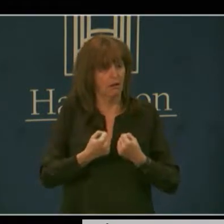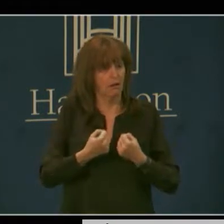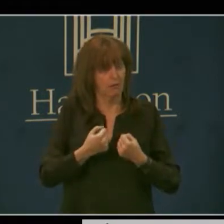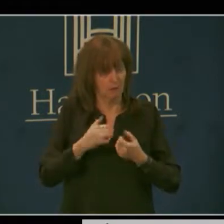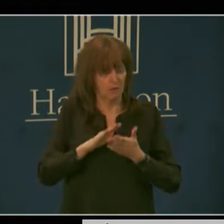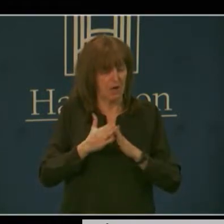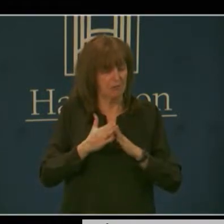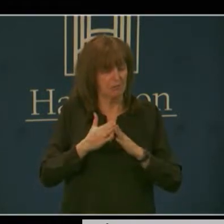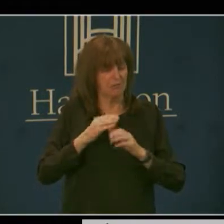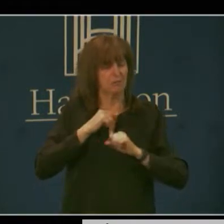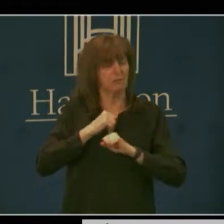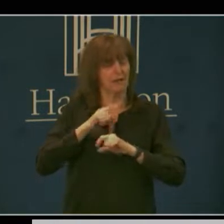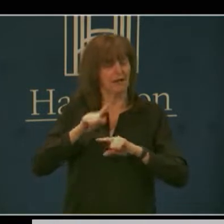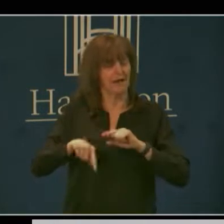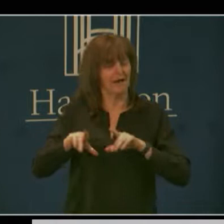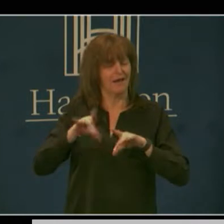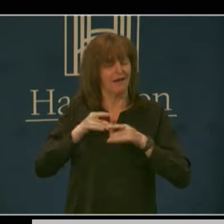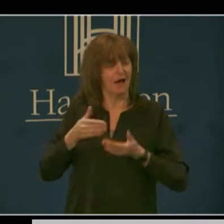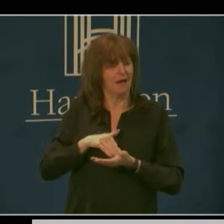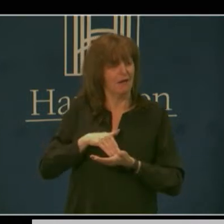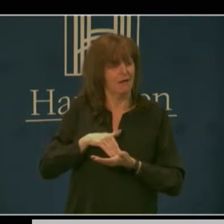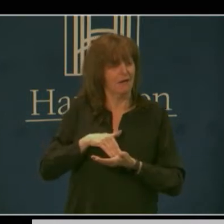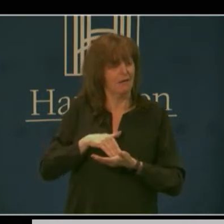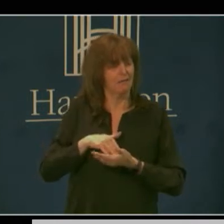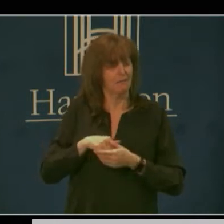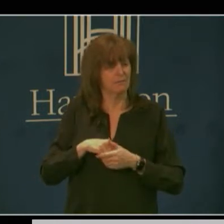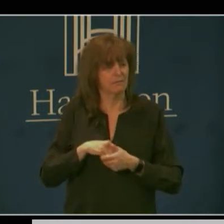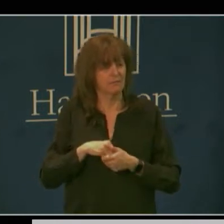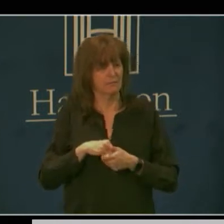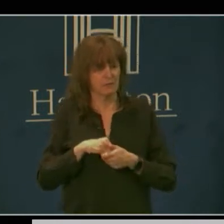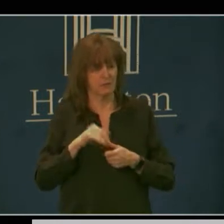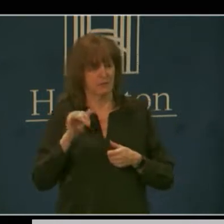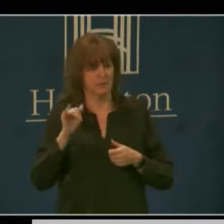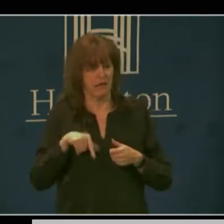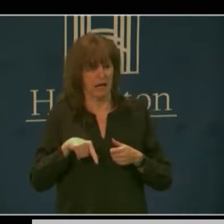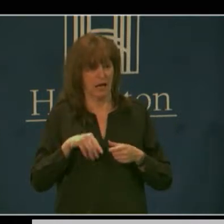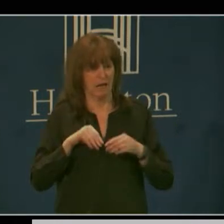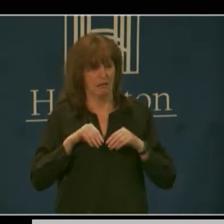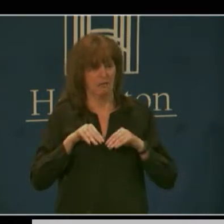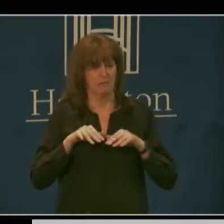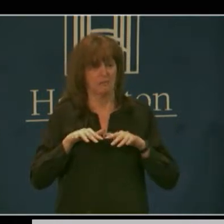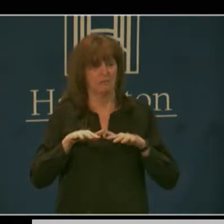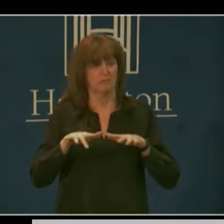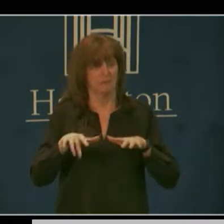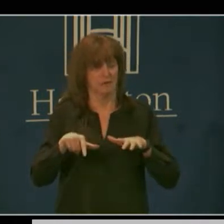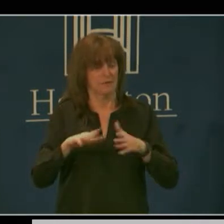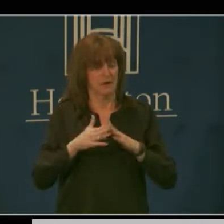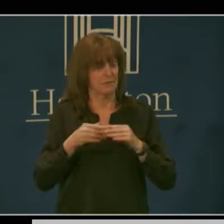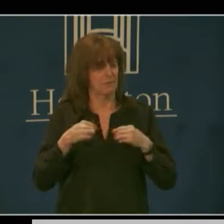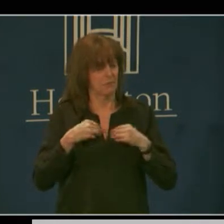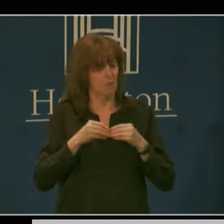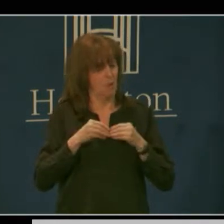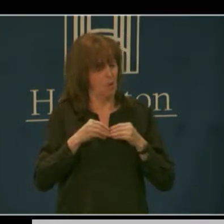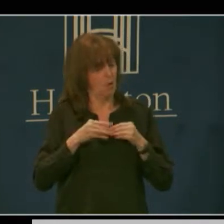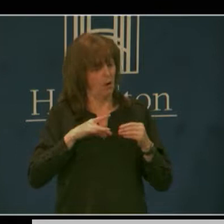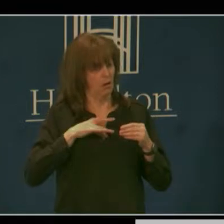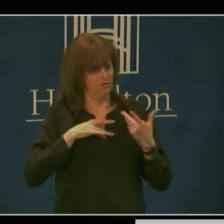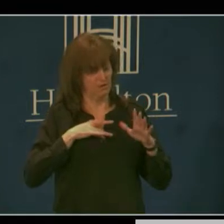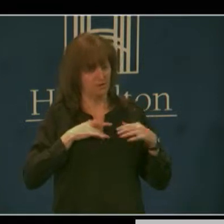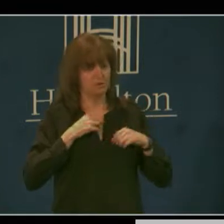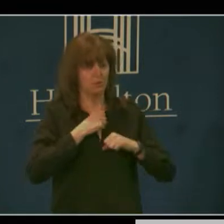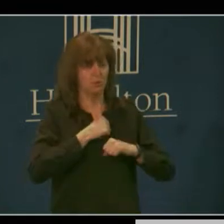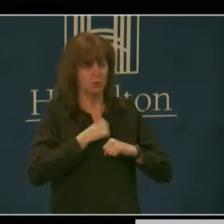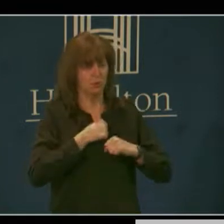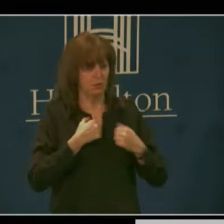population that have been exposed to the virus, have immunity to the virus. Otherwise, those of us that haven't been exposed to